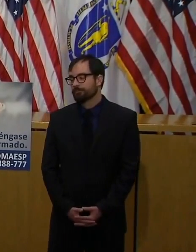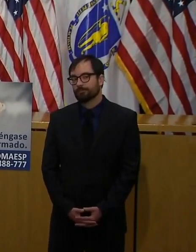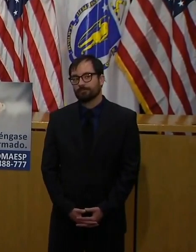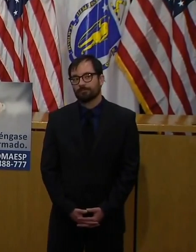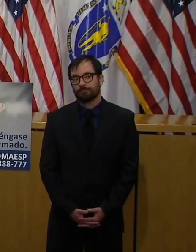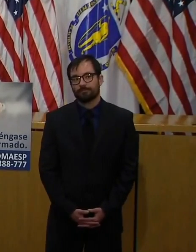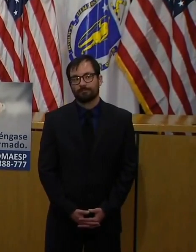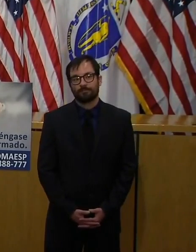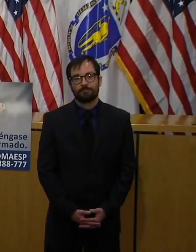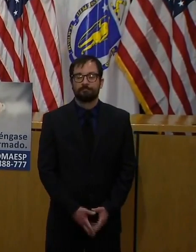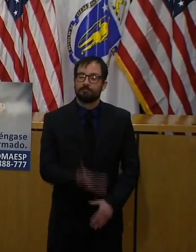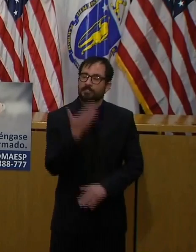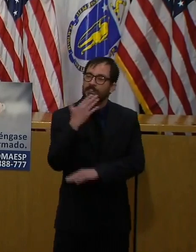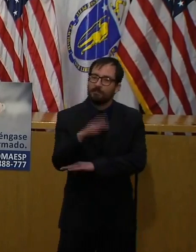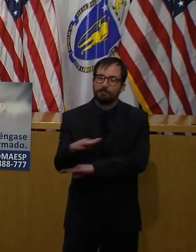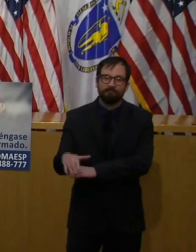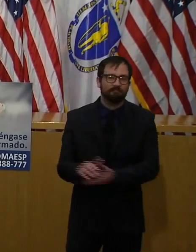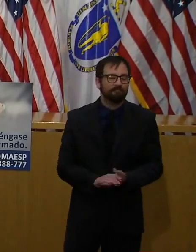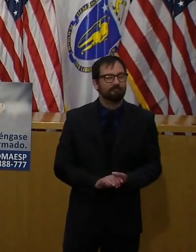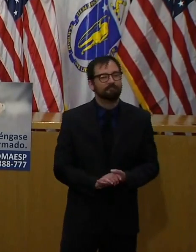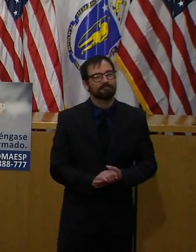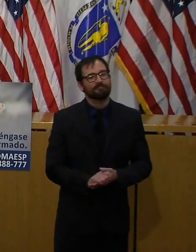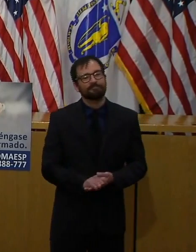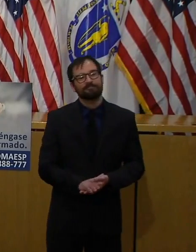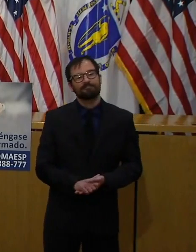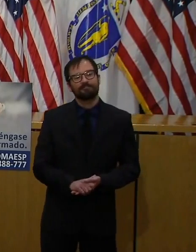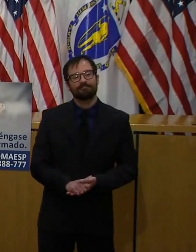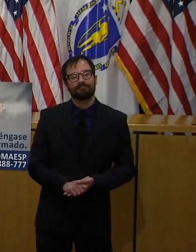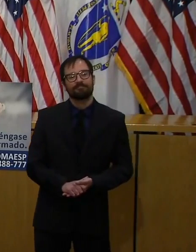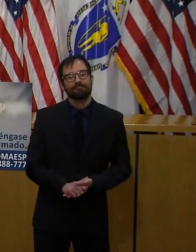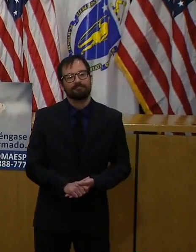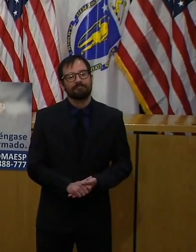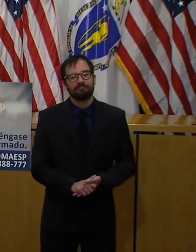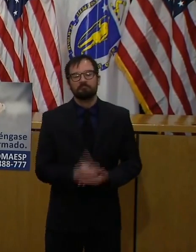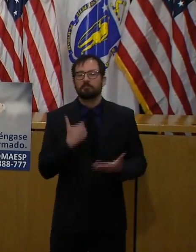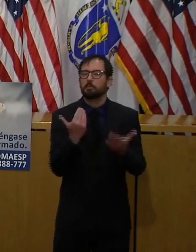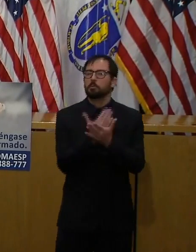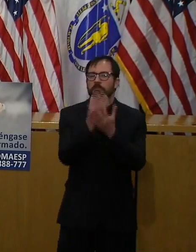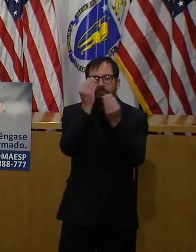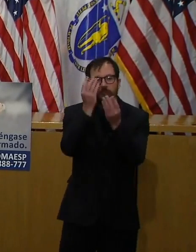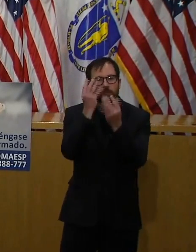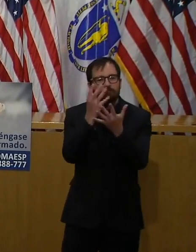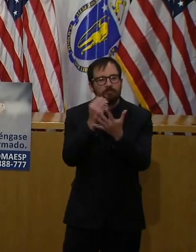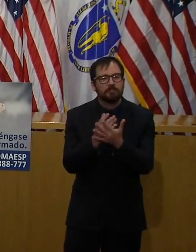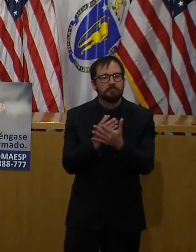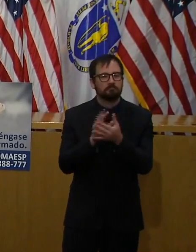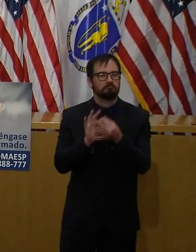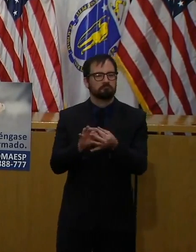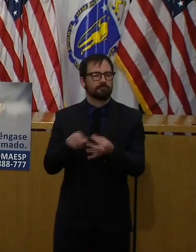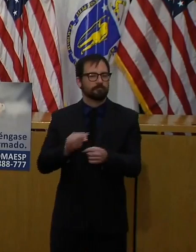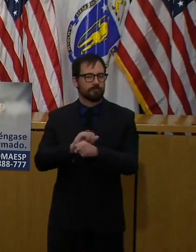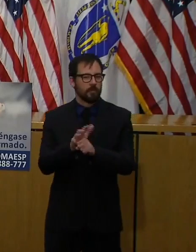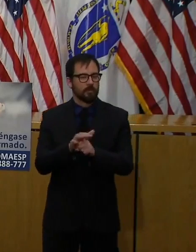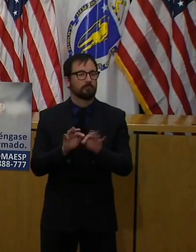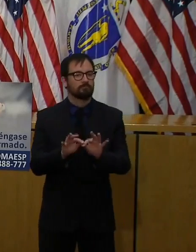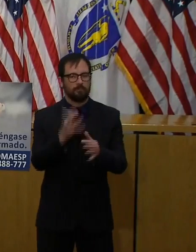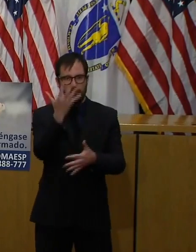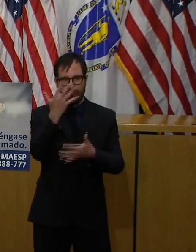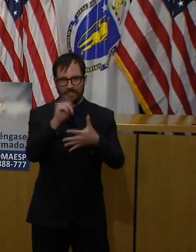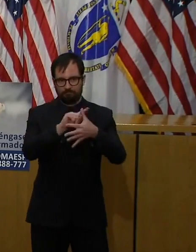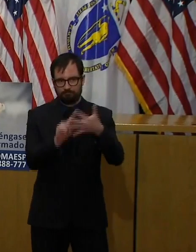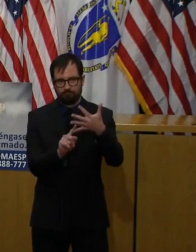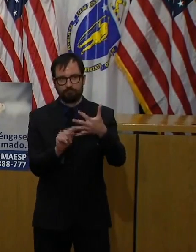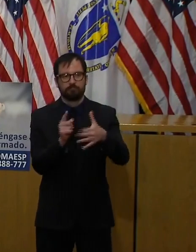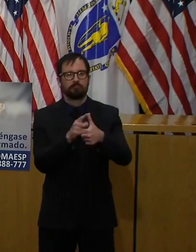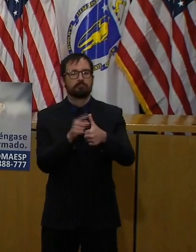Good afternoon. Today we're going to provide an update on COVID-19 community tracing, testing, personal